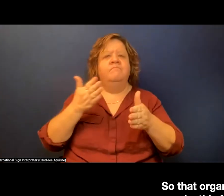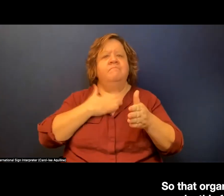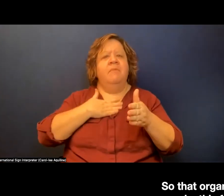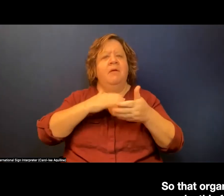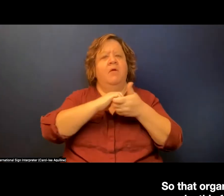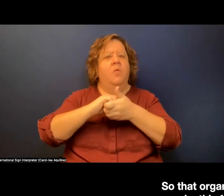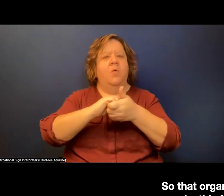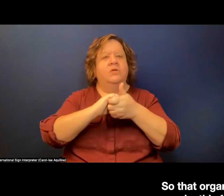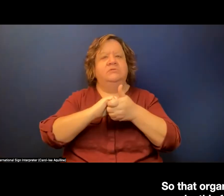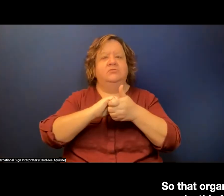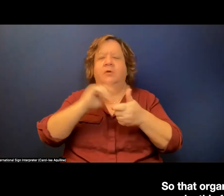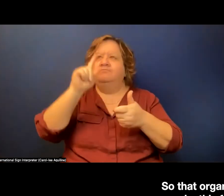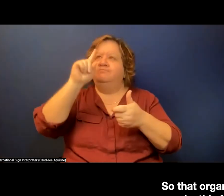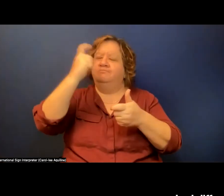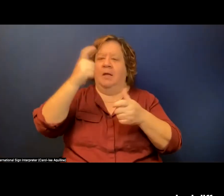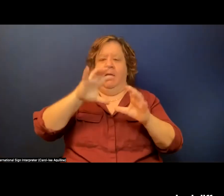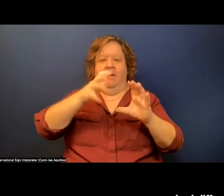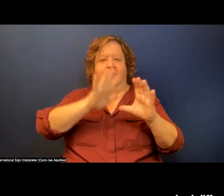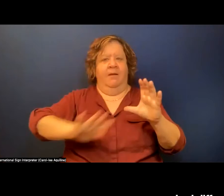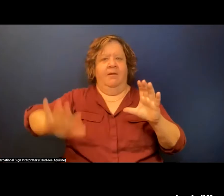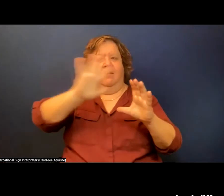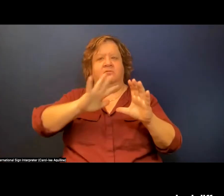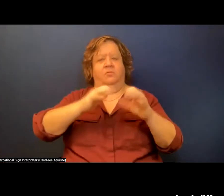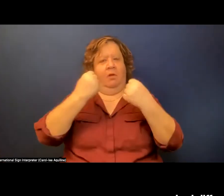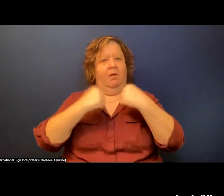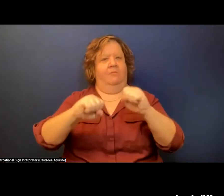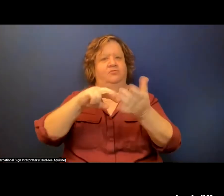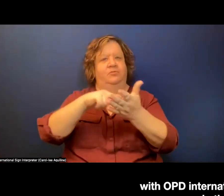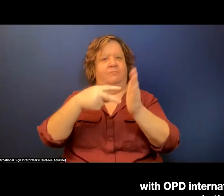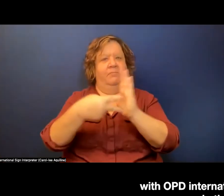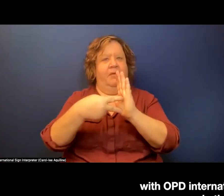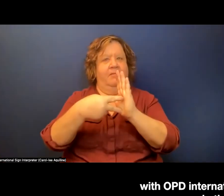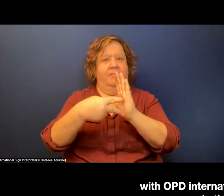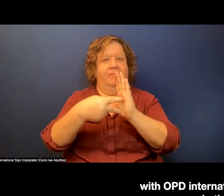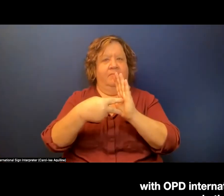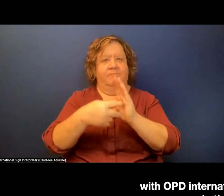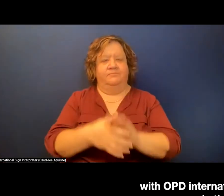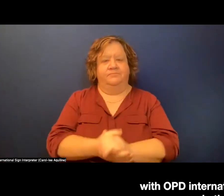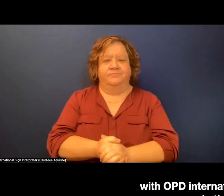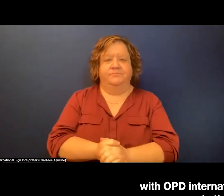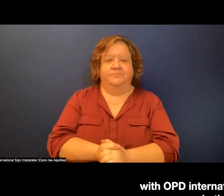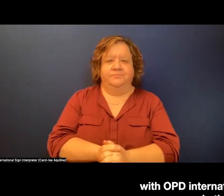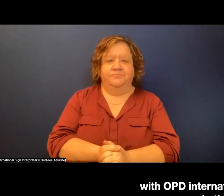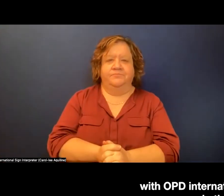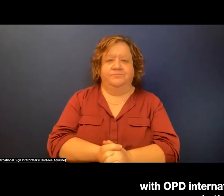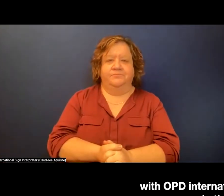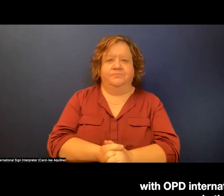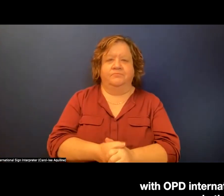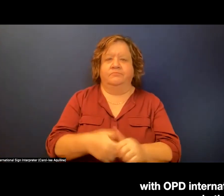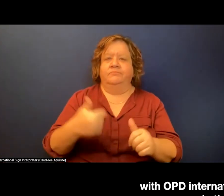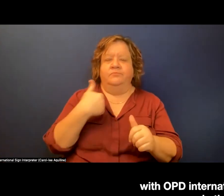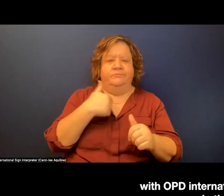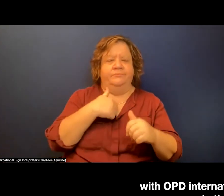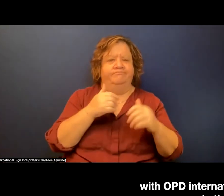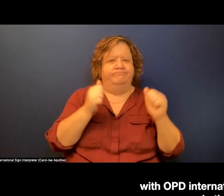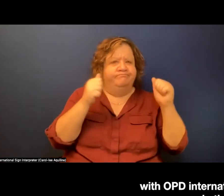So the organization Access Bangladesh Foundation, we arrange different consultation with OPD, international organizations,